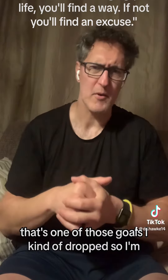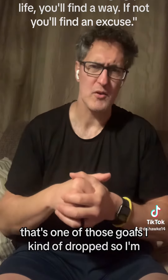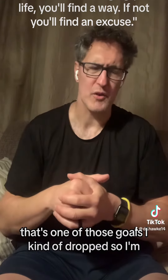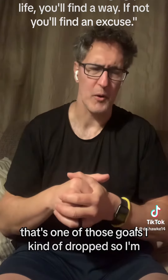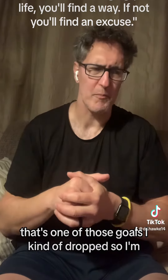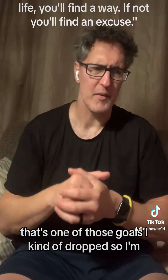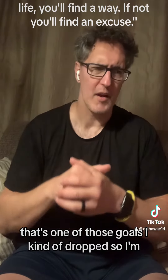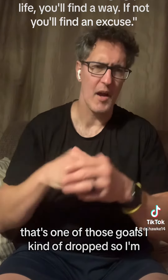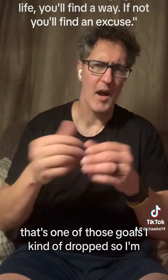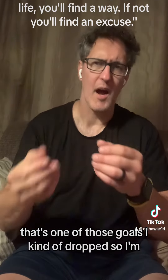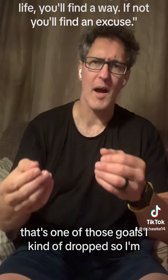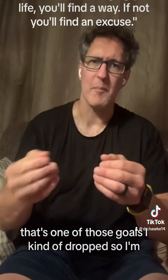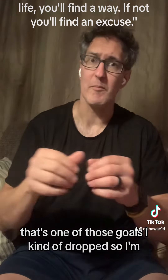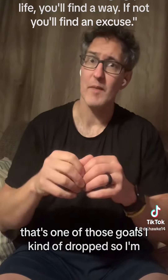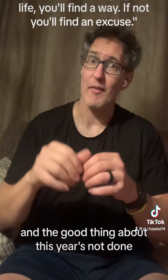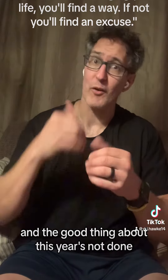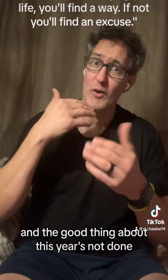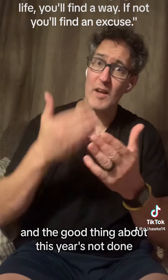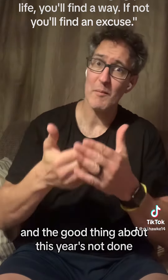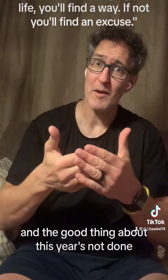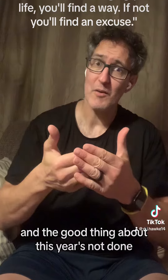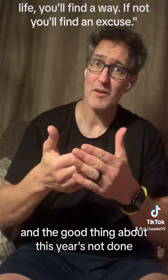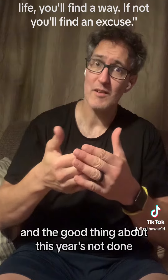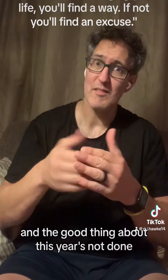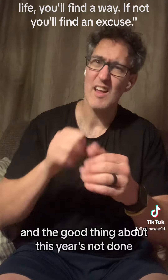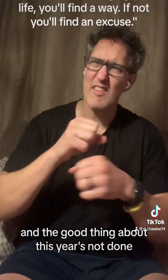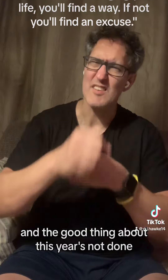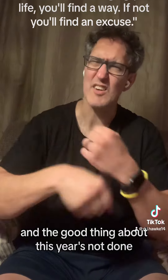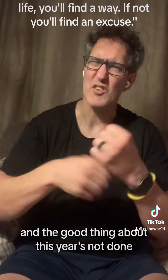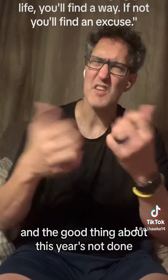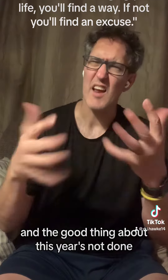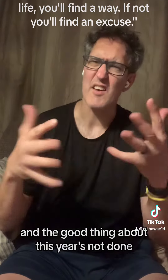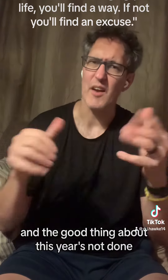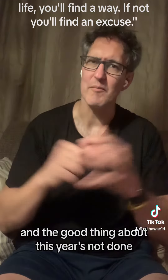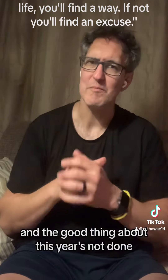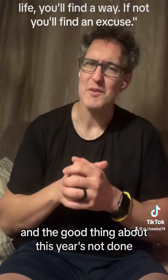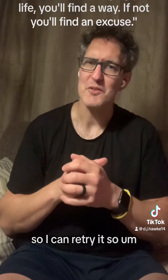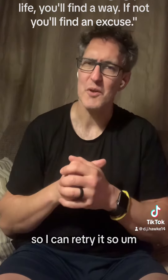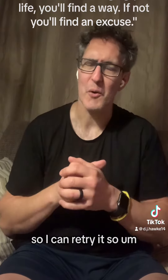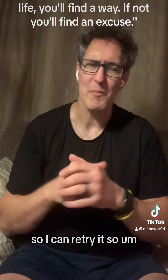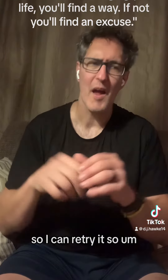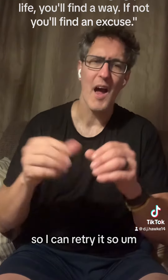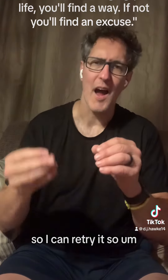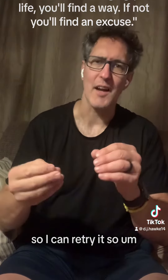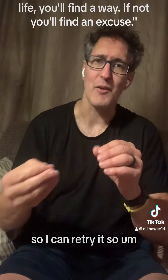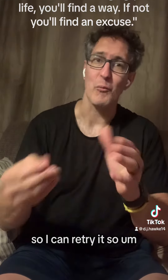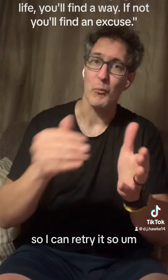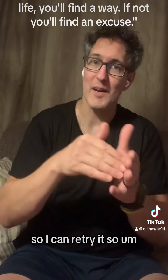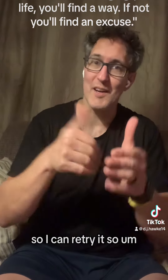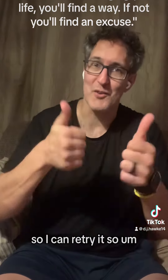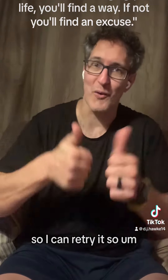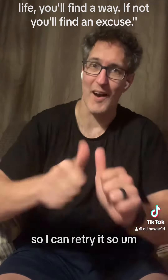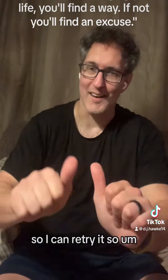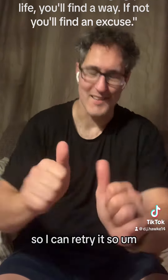so and the good thing about this year's not done, so I can retry it, so,